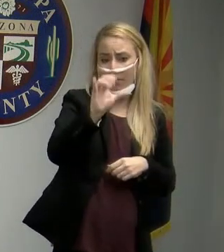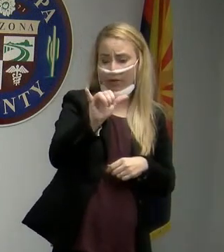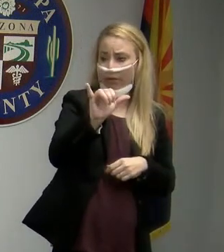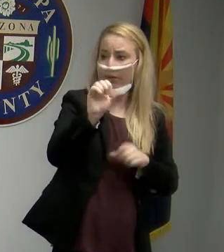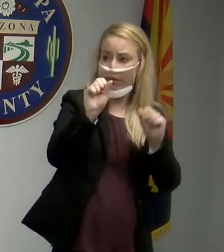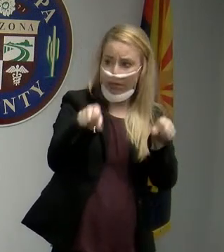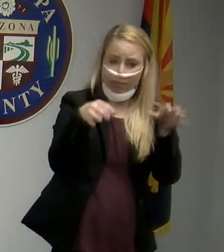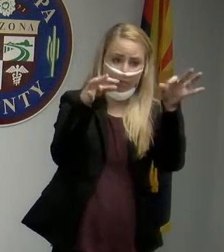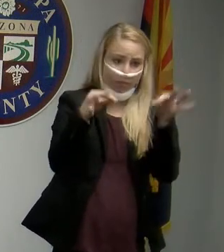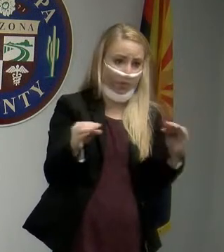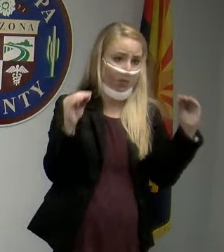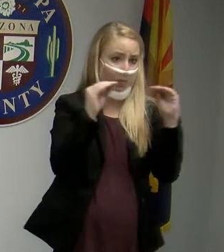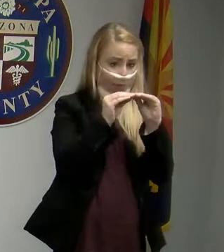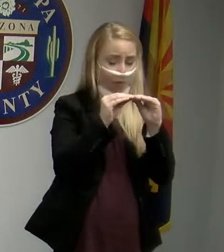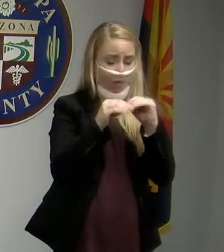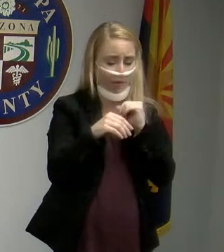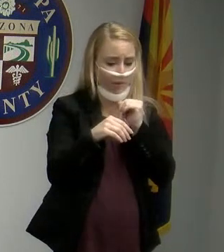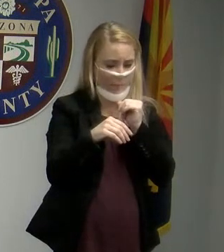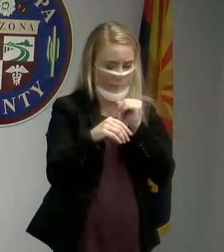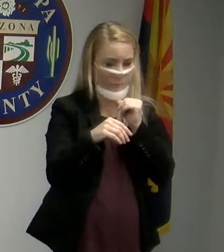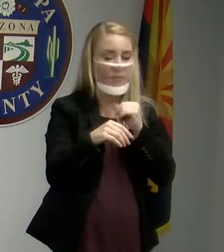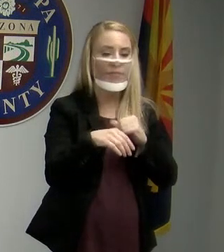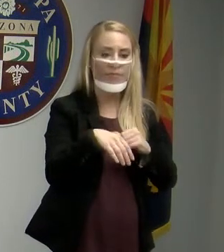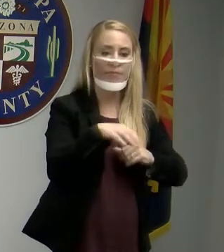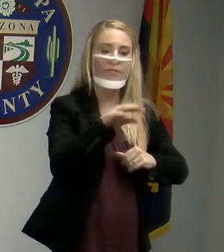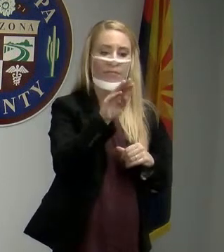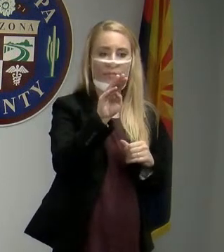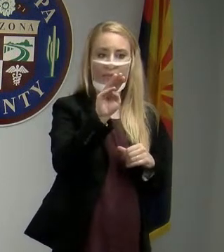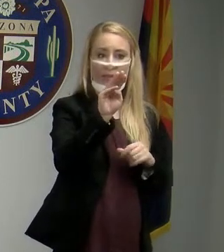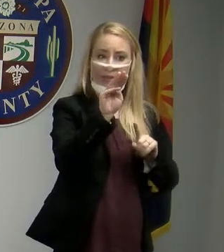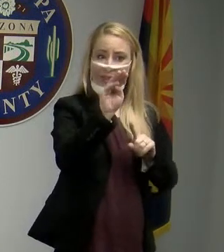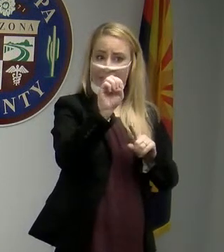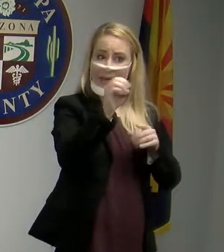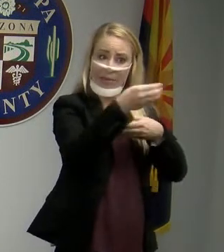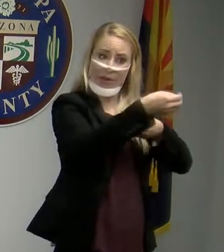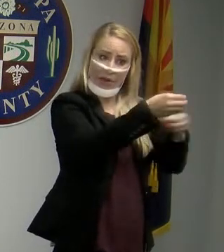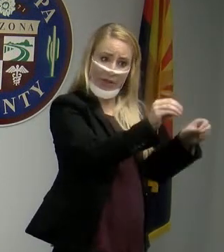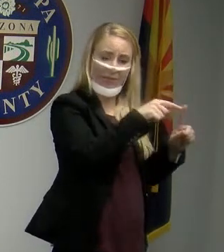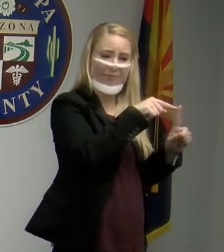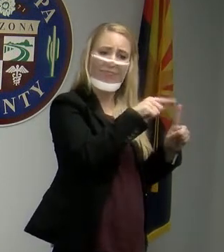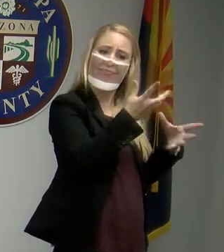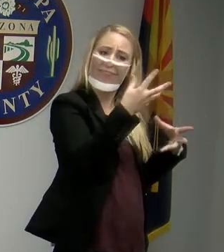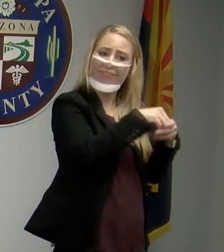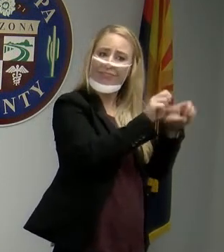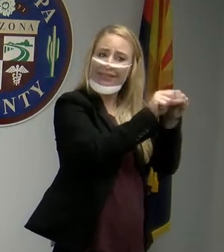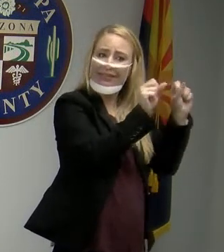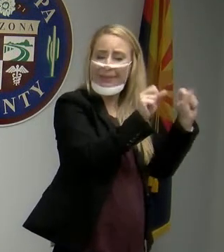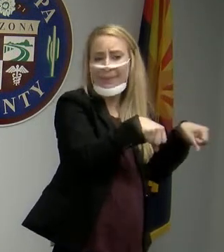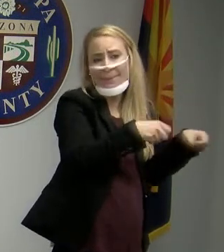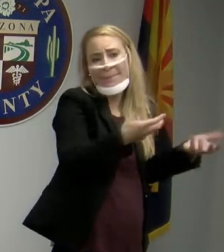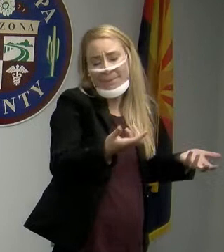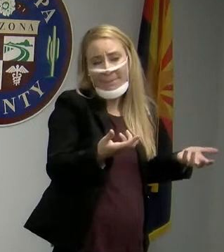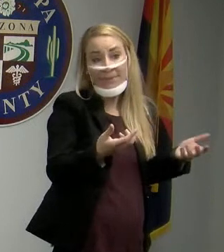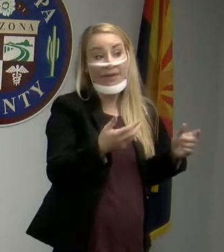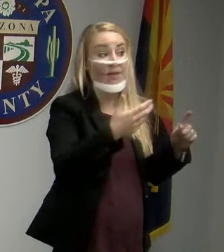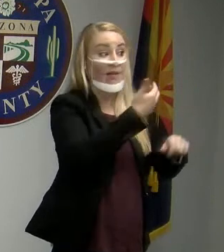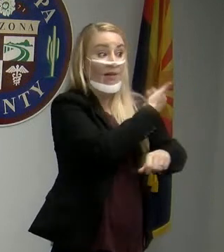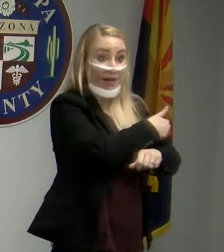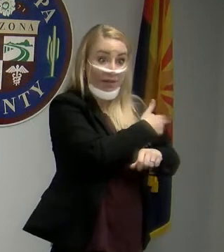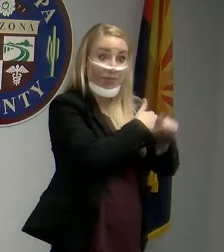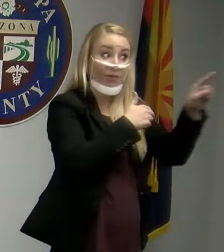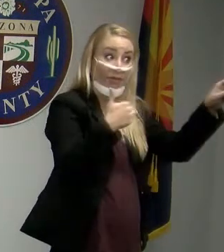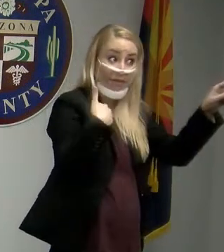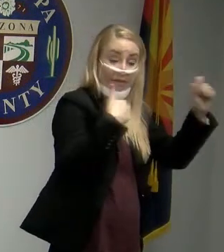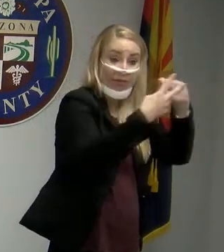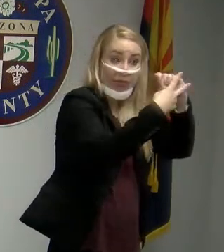on that, but certainly the medical examiner's office, as a part of the system, just like a hospital has storage areas, and